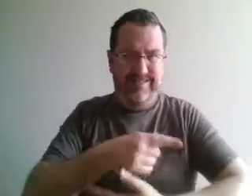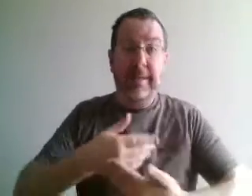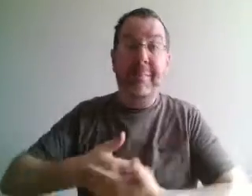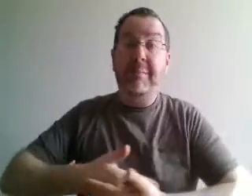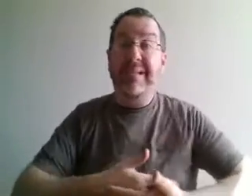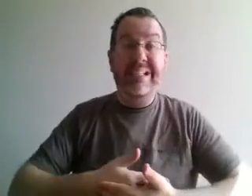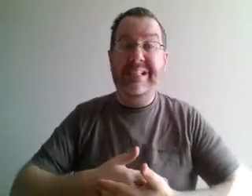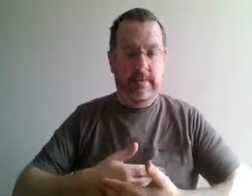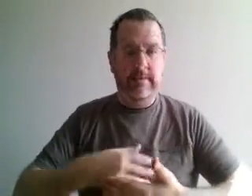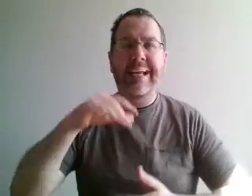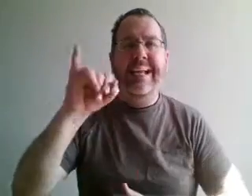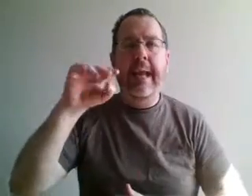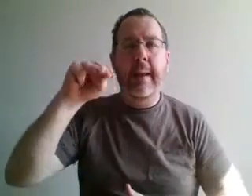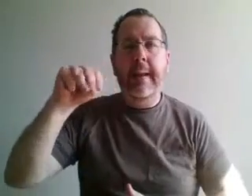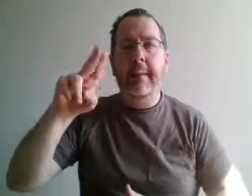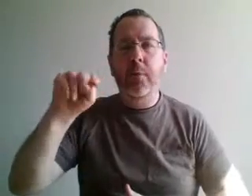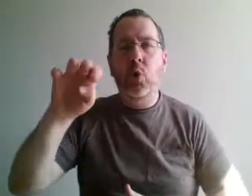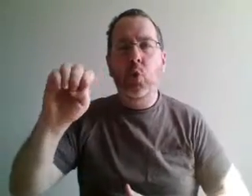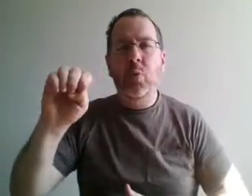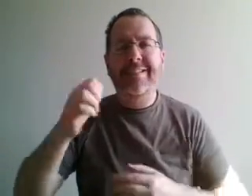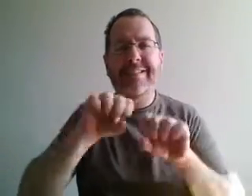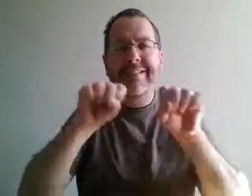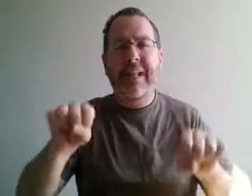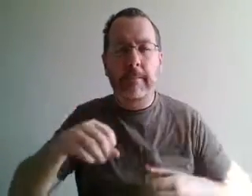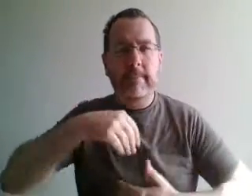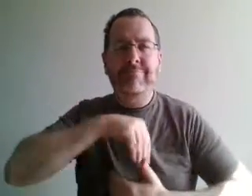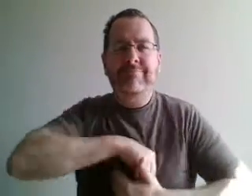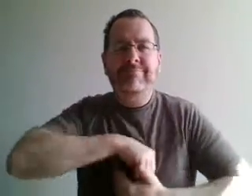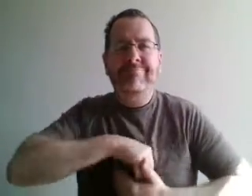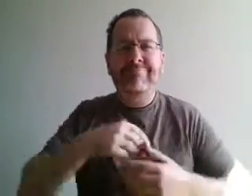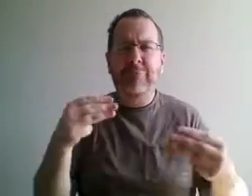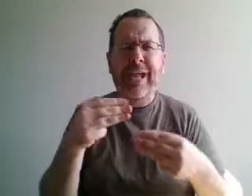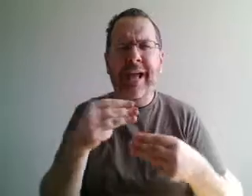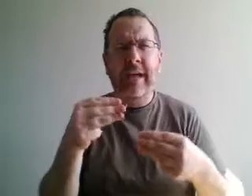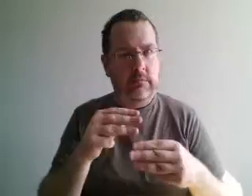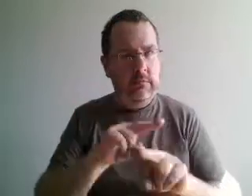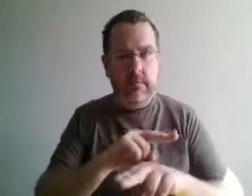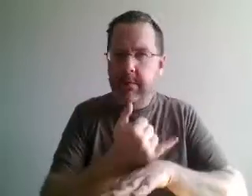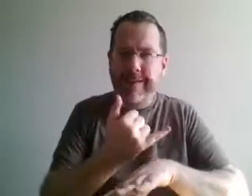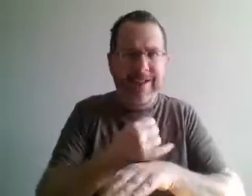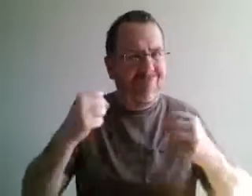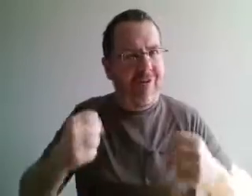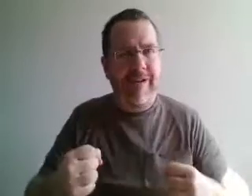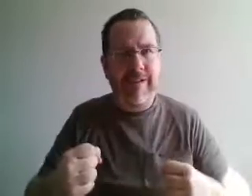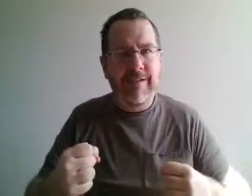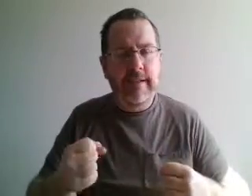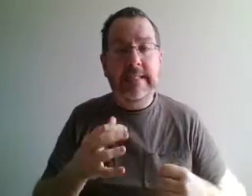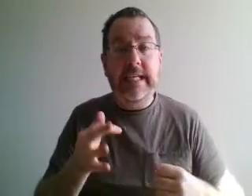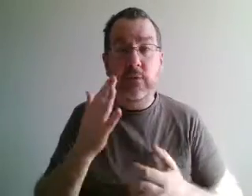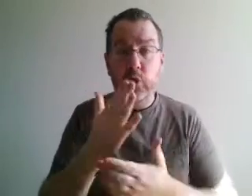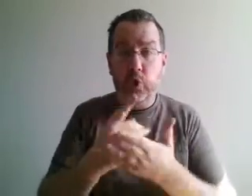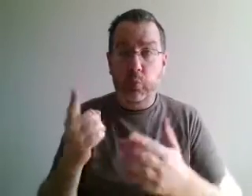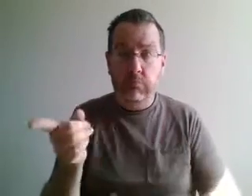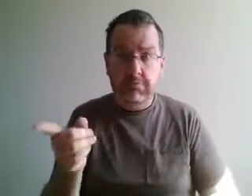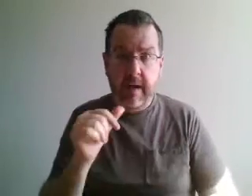immune systems yet. So if somebody doesn't have any symptoms, and if they're extremely careful